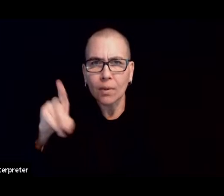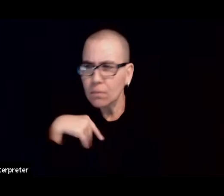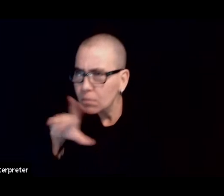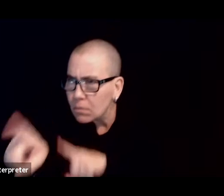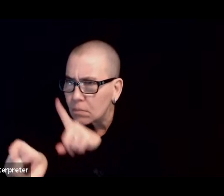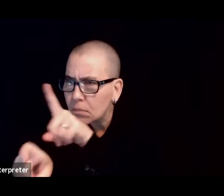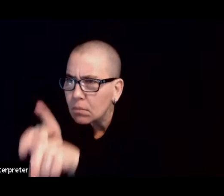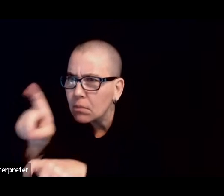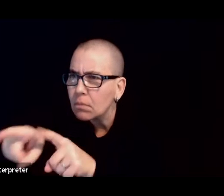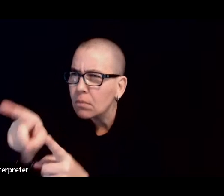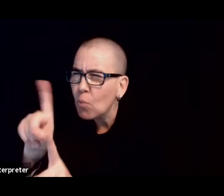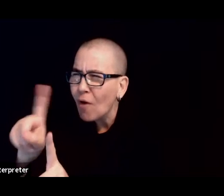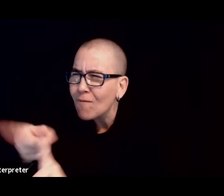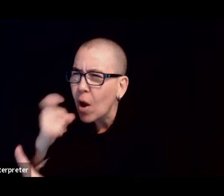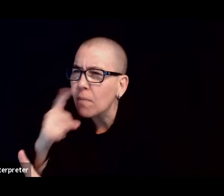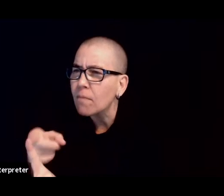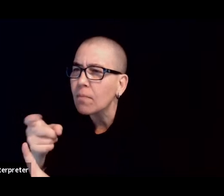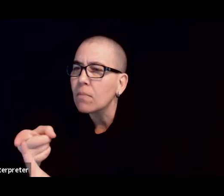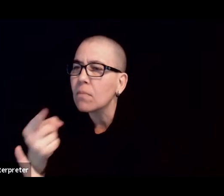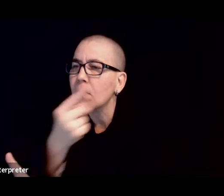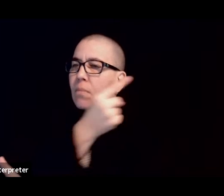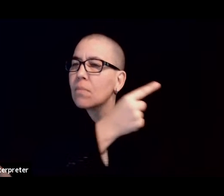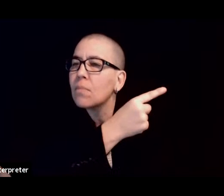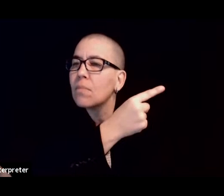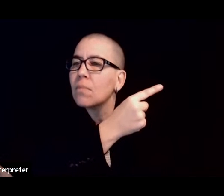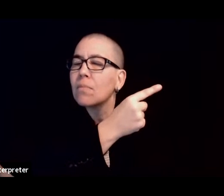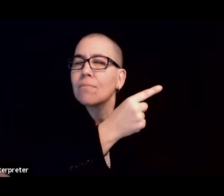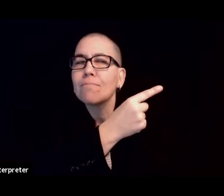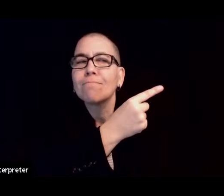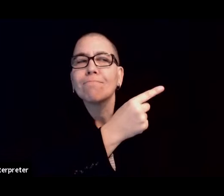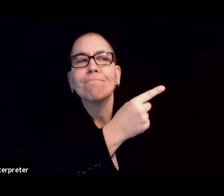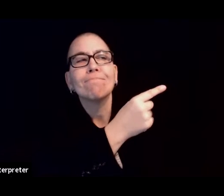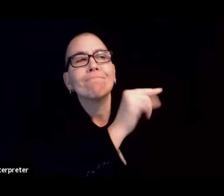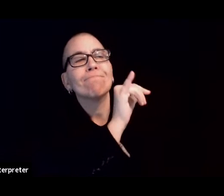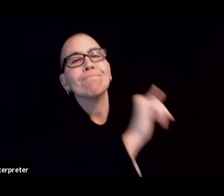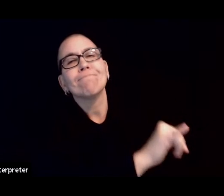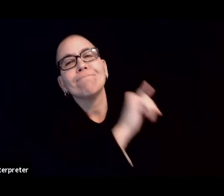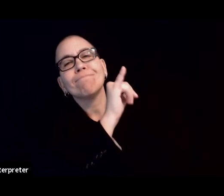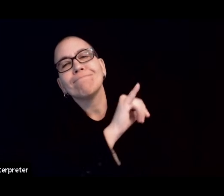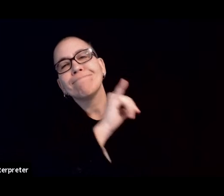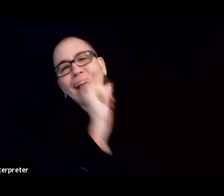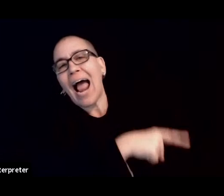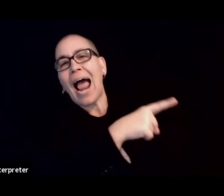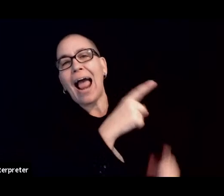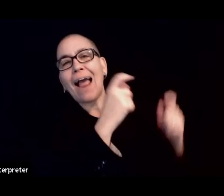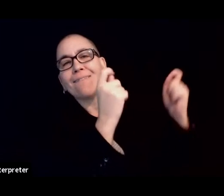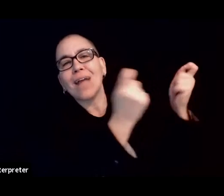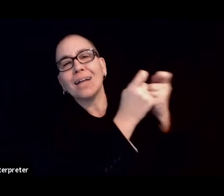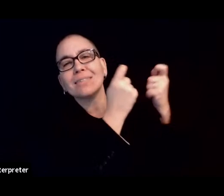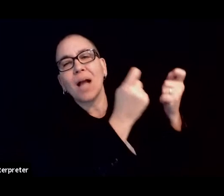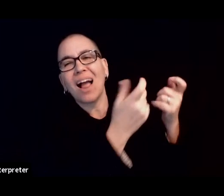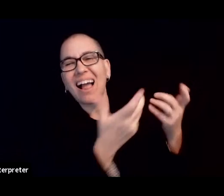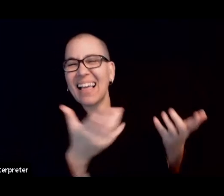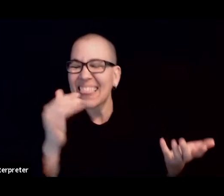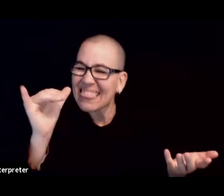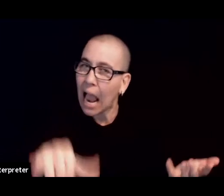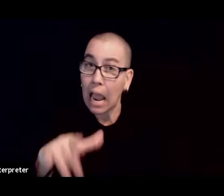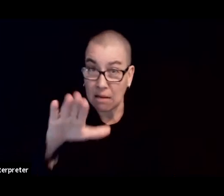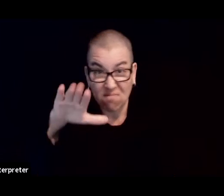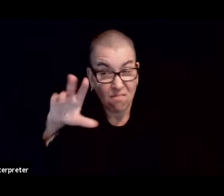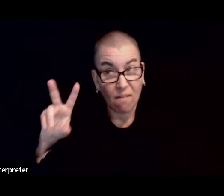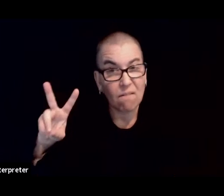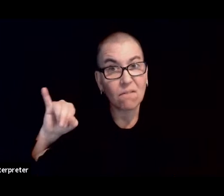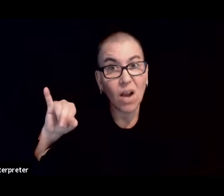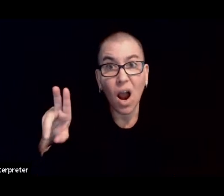very clear evidence of that. And so the virus the way the virus is transmitted doesn't change whether